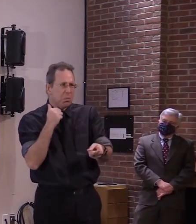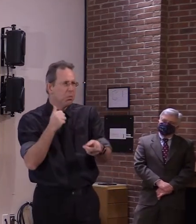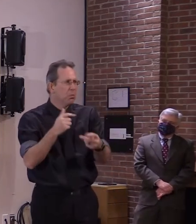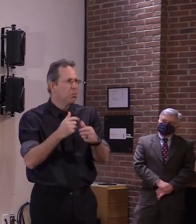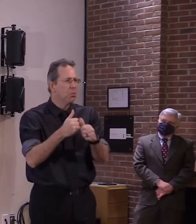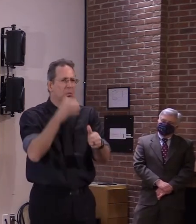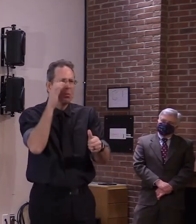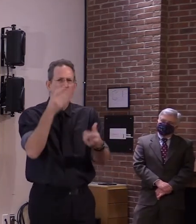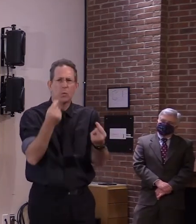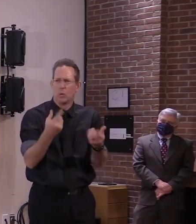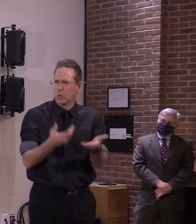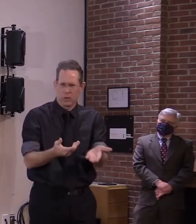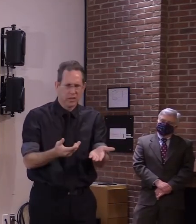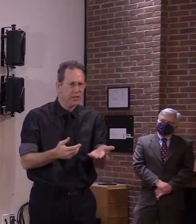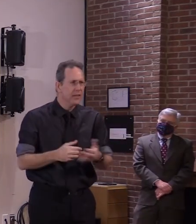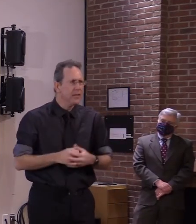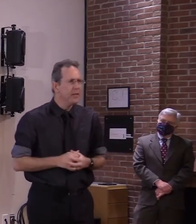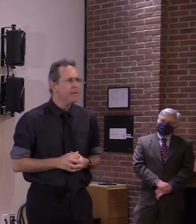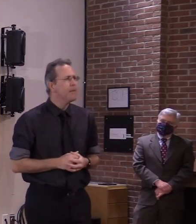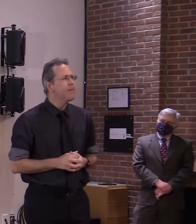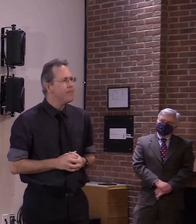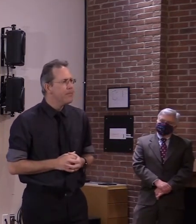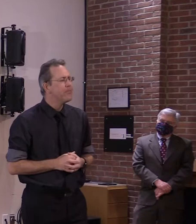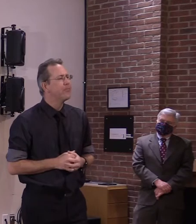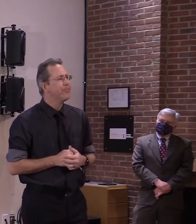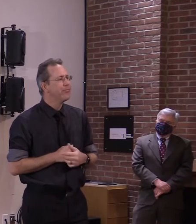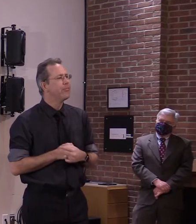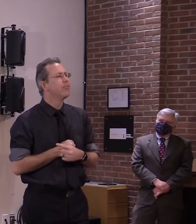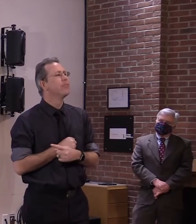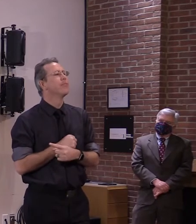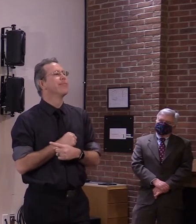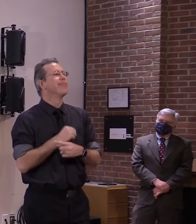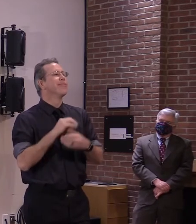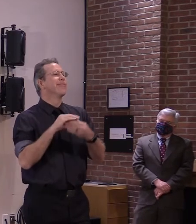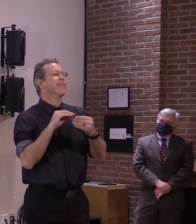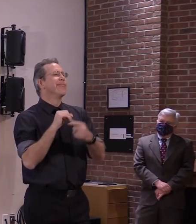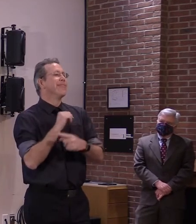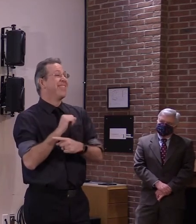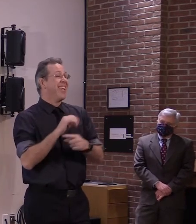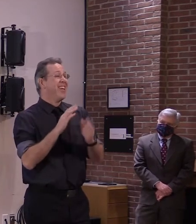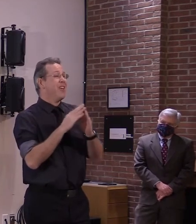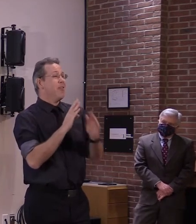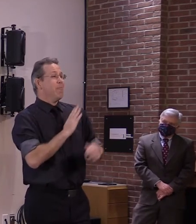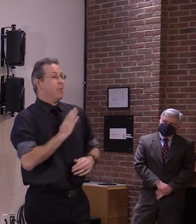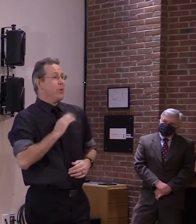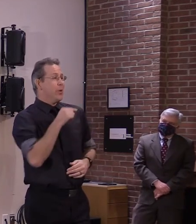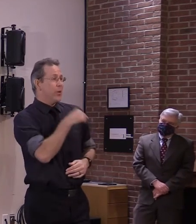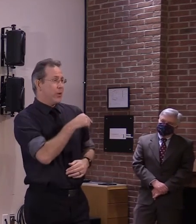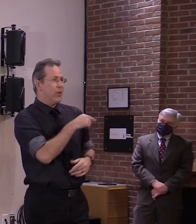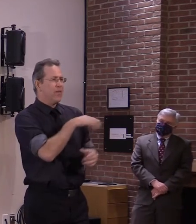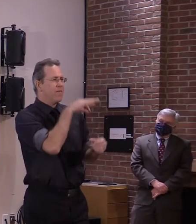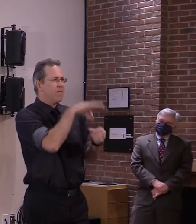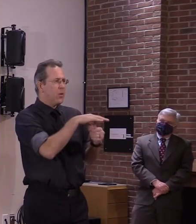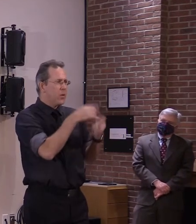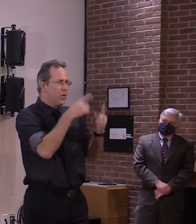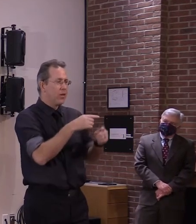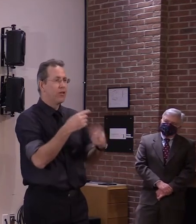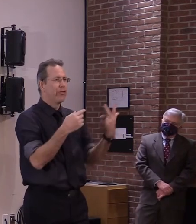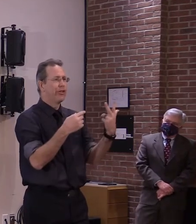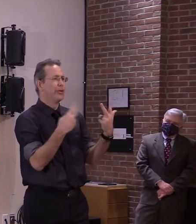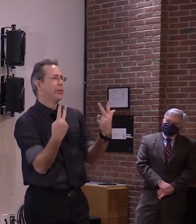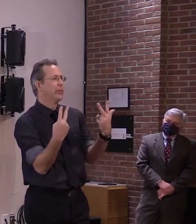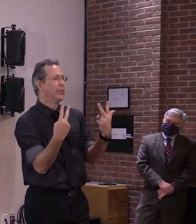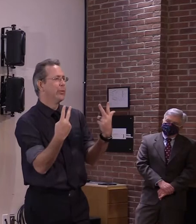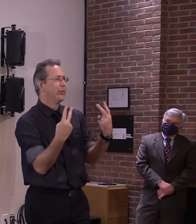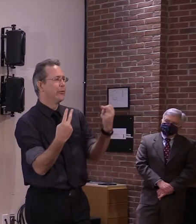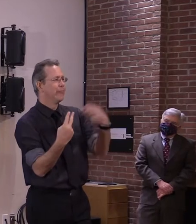the select board that took a an action um i think they voted three to two and it's still unclear to me as to whether that's they're